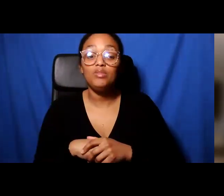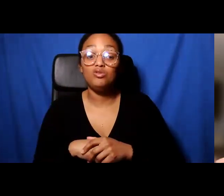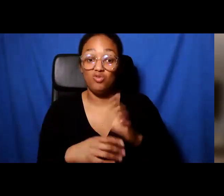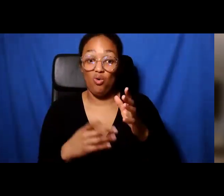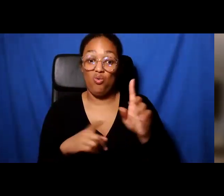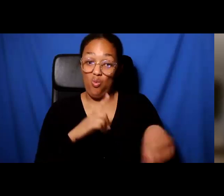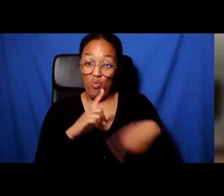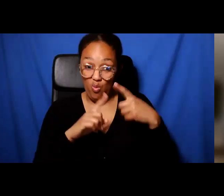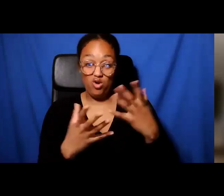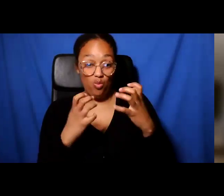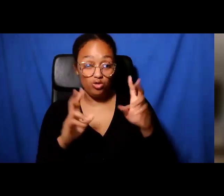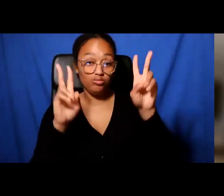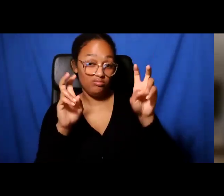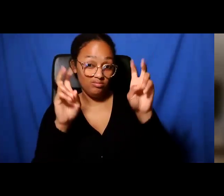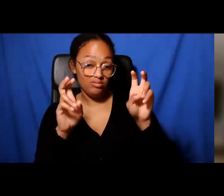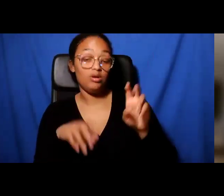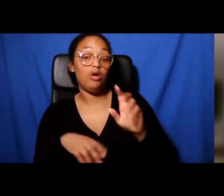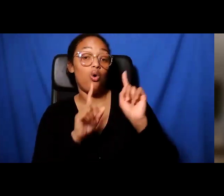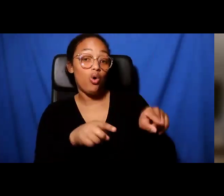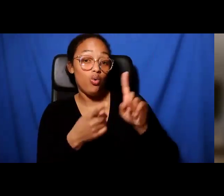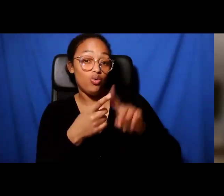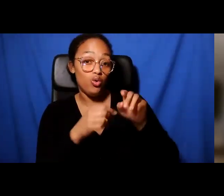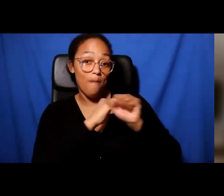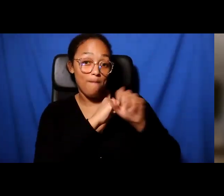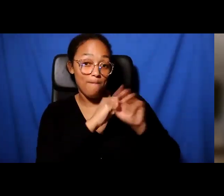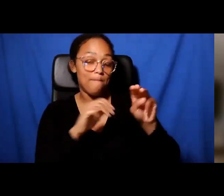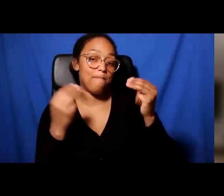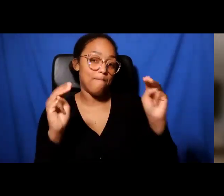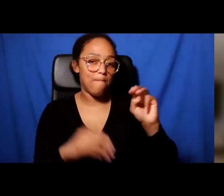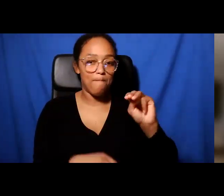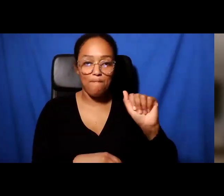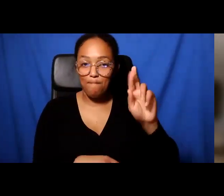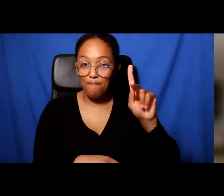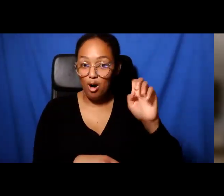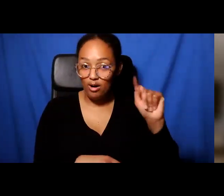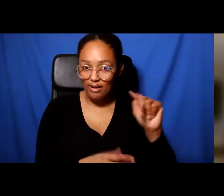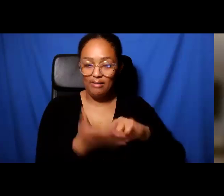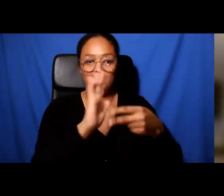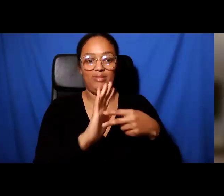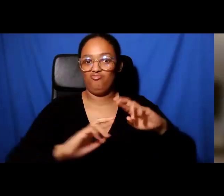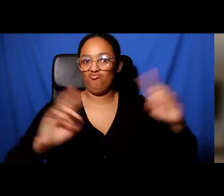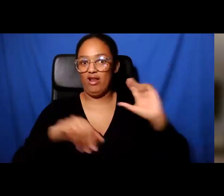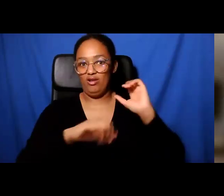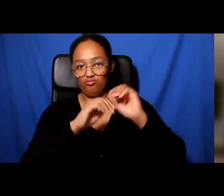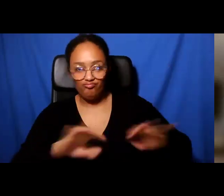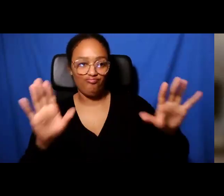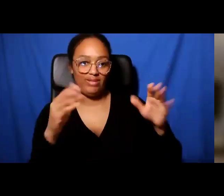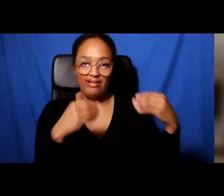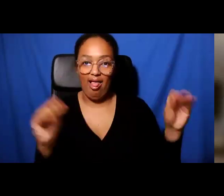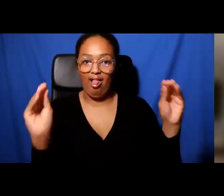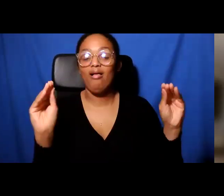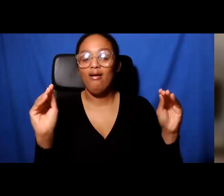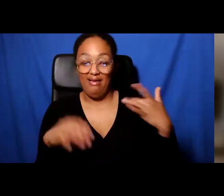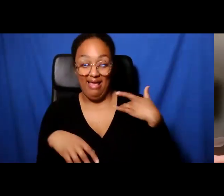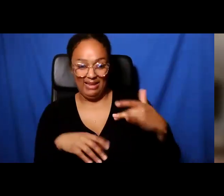until you've made people believe in what you do. So remember what I said in the beginning, founders are working in this unknown space,